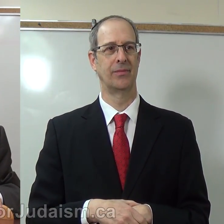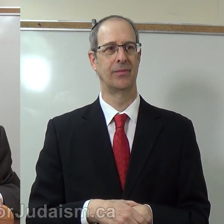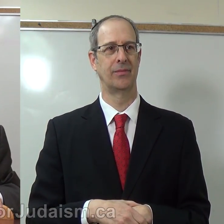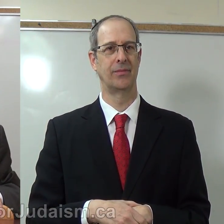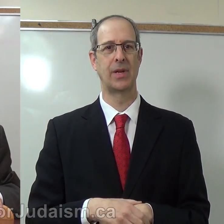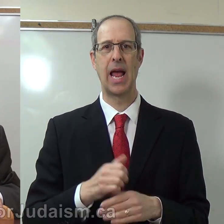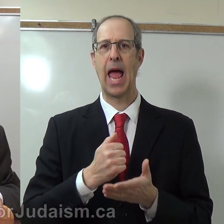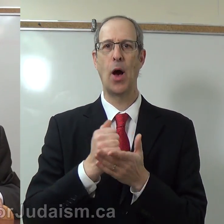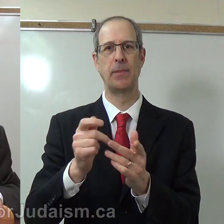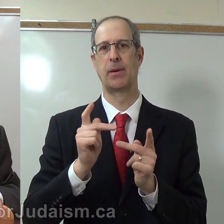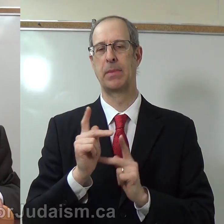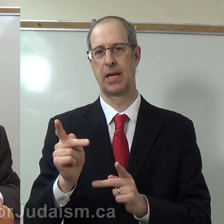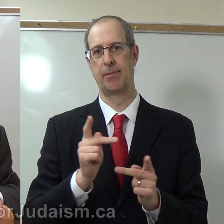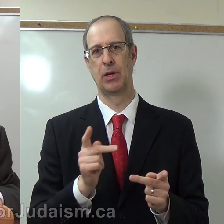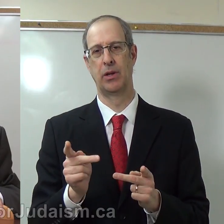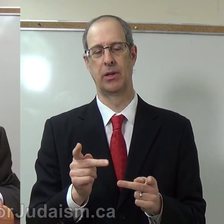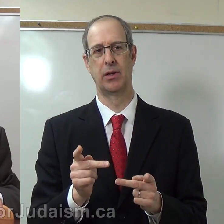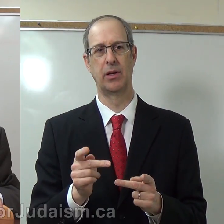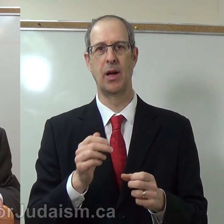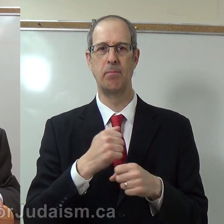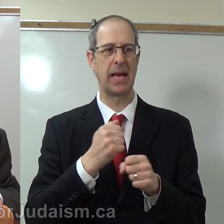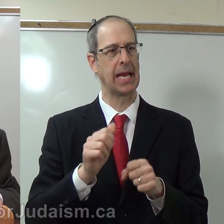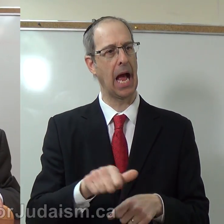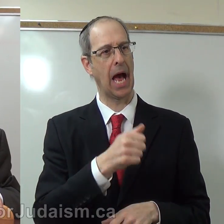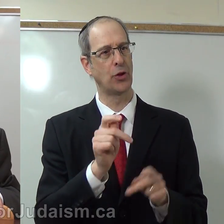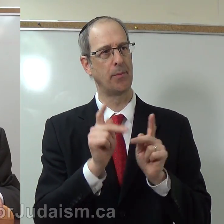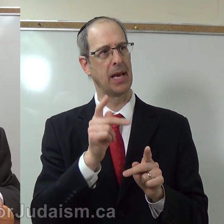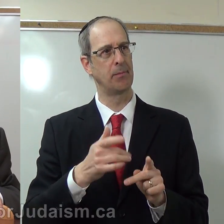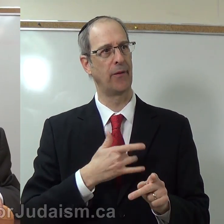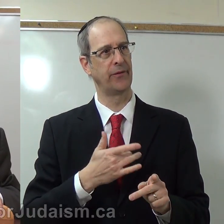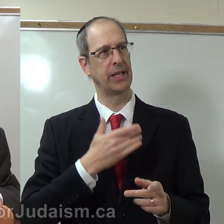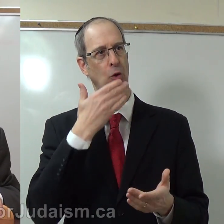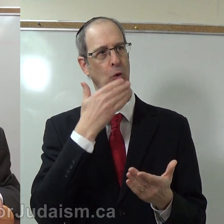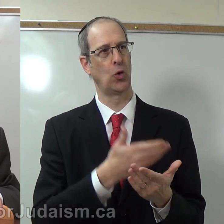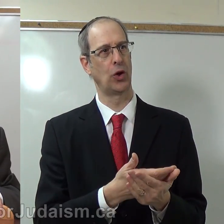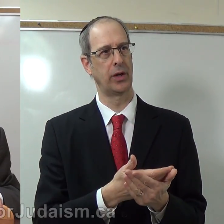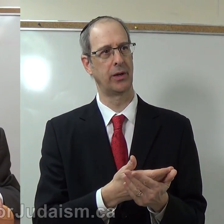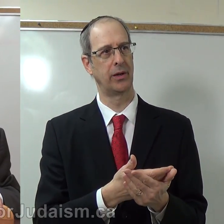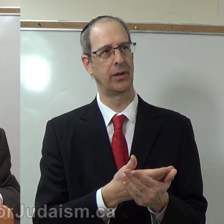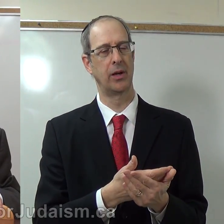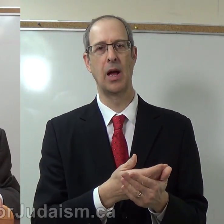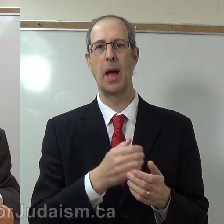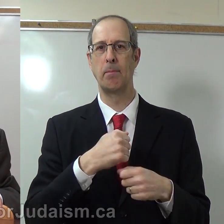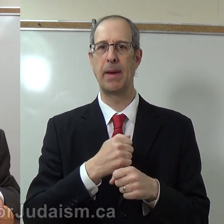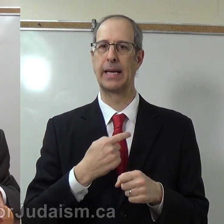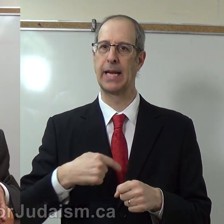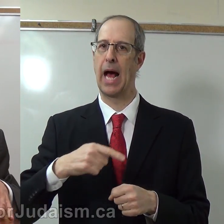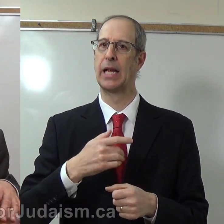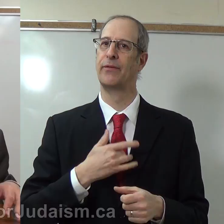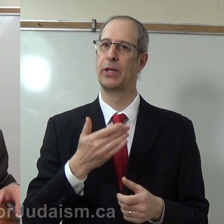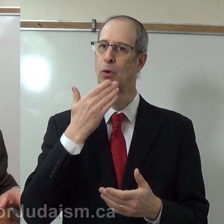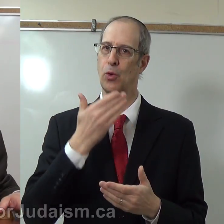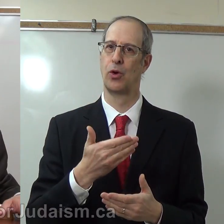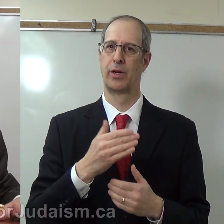helping people making other people feel good makes us feel good